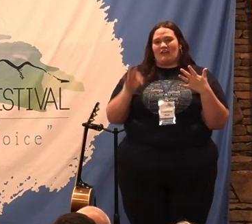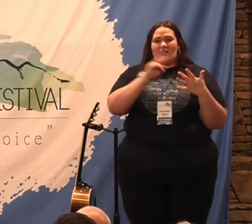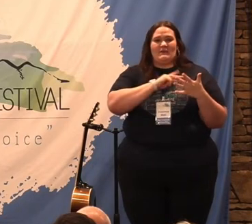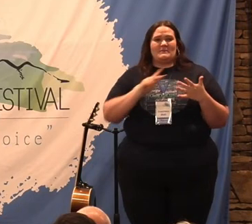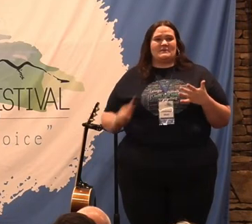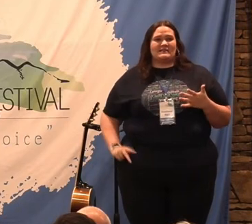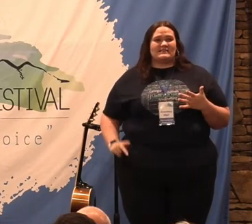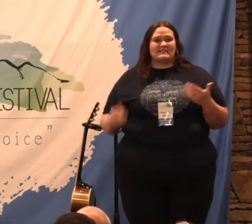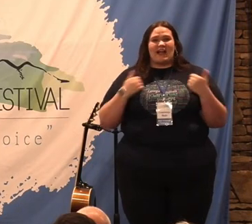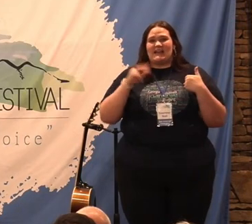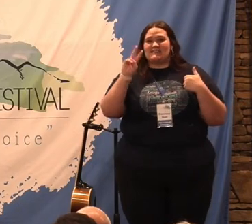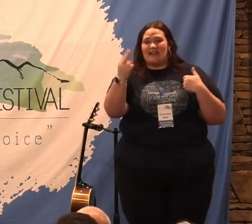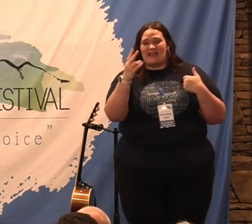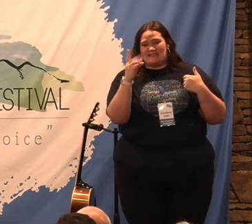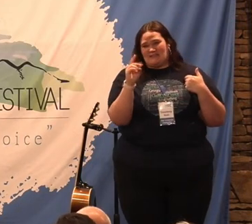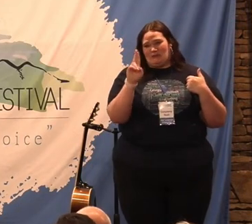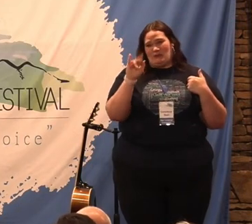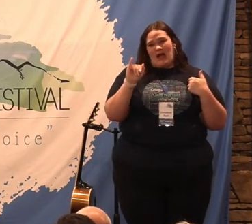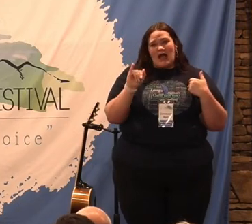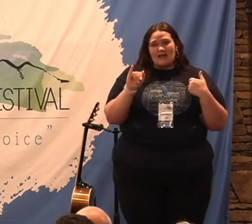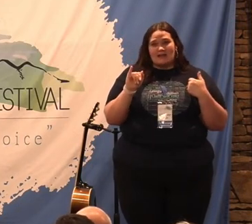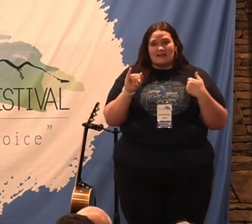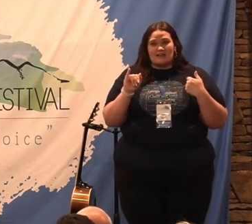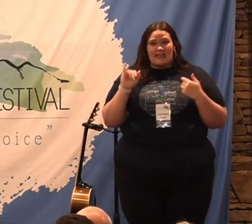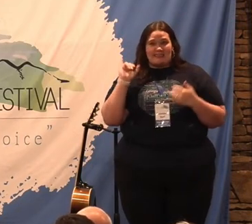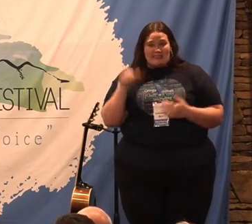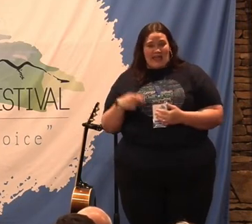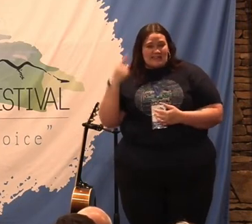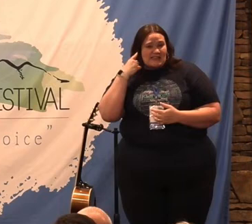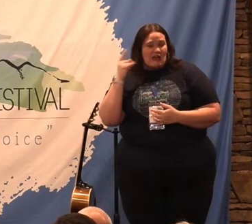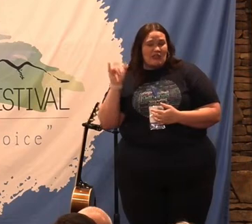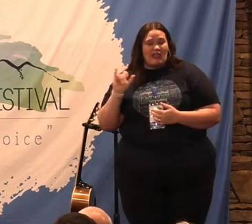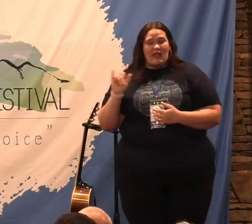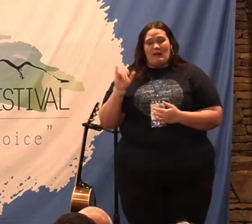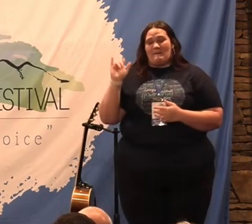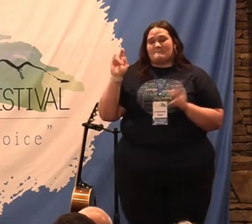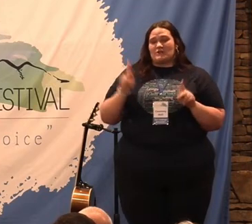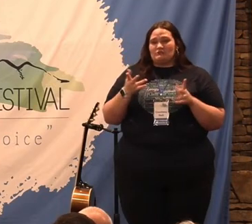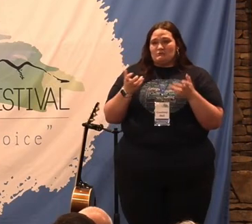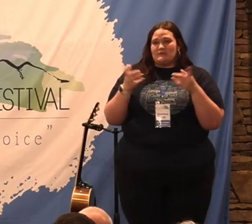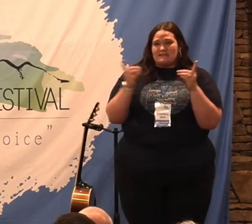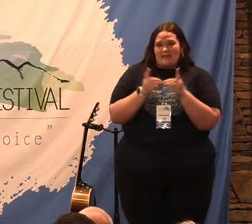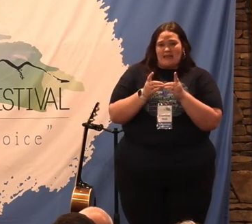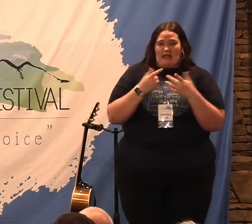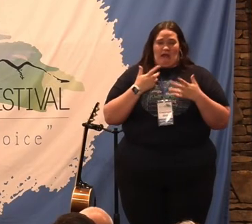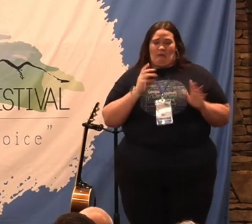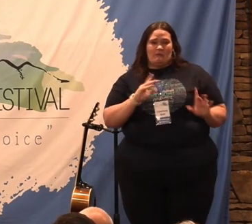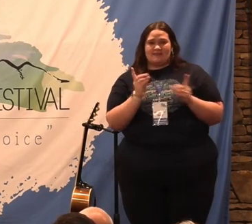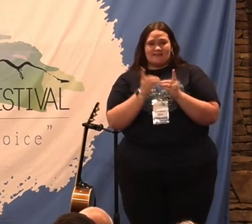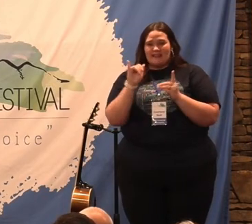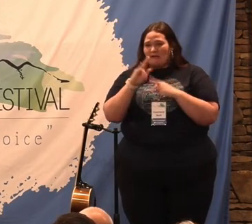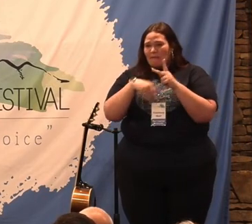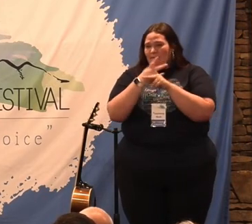DUI. Does that sound like anybody you'd want to date? I certainly don't want to.